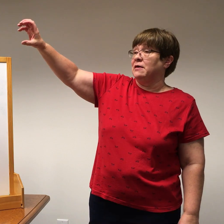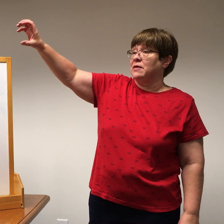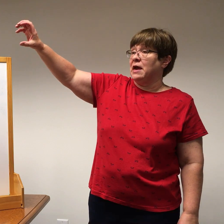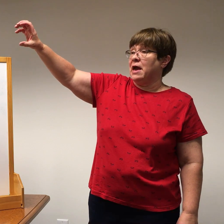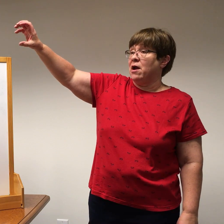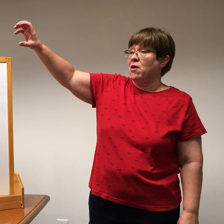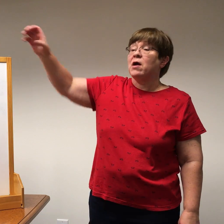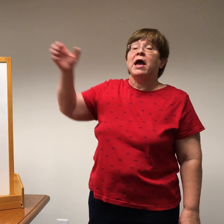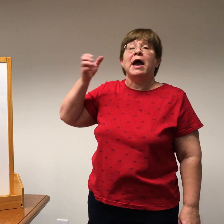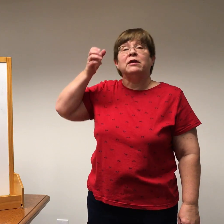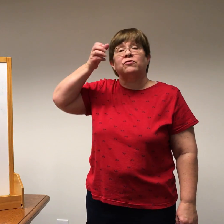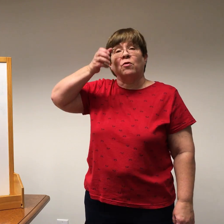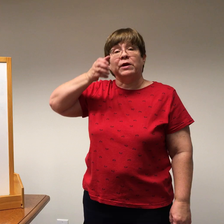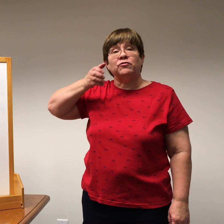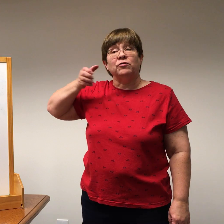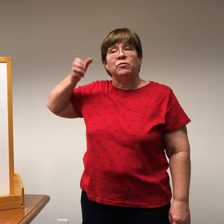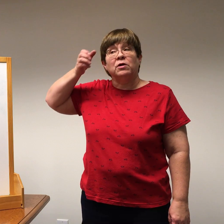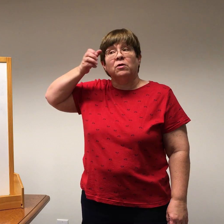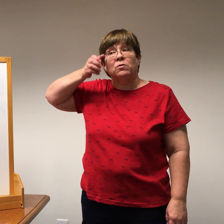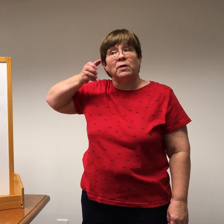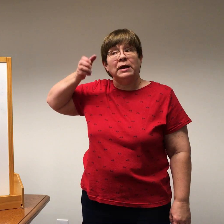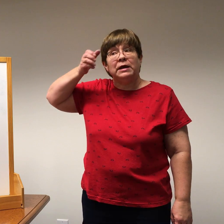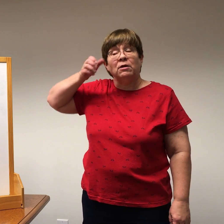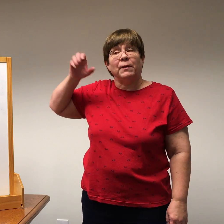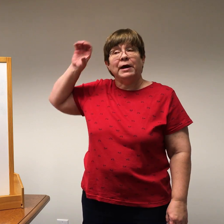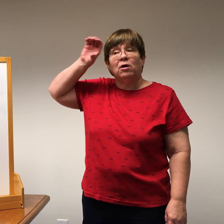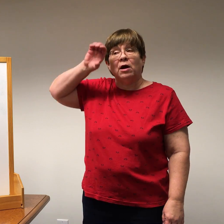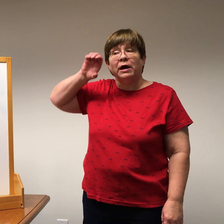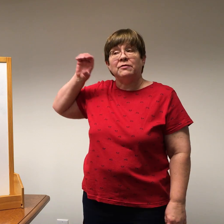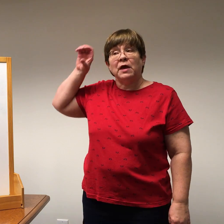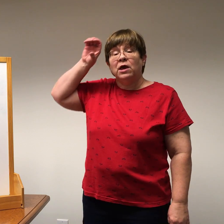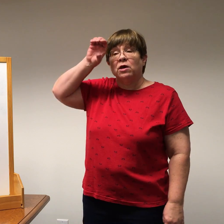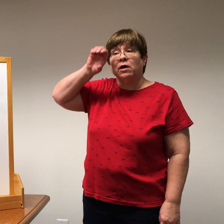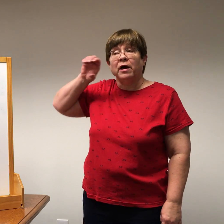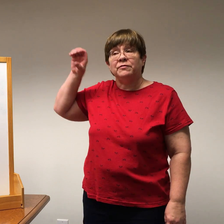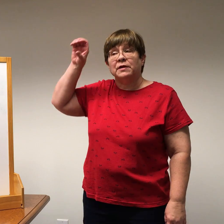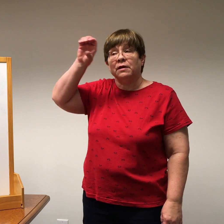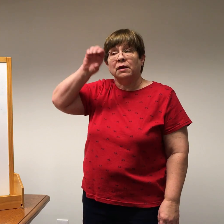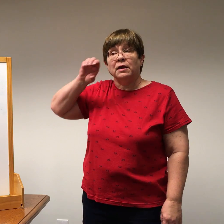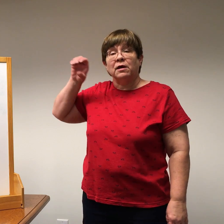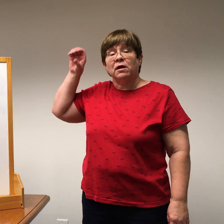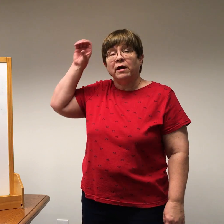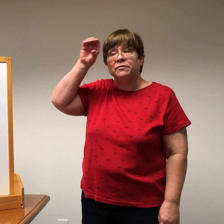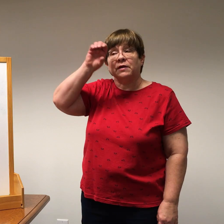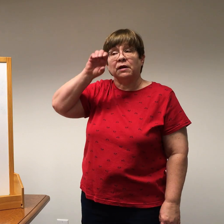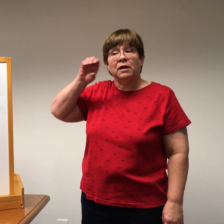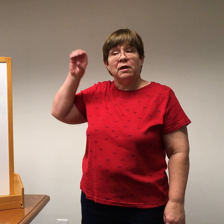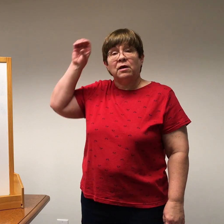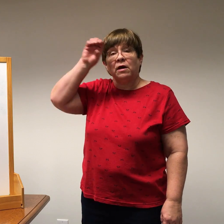the air, and it's going to go right here by our eyes. Cousin, cousin,